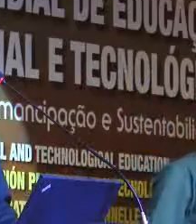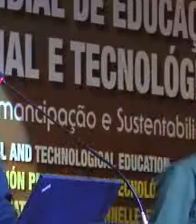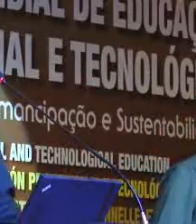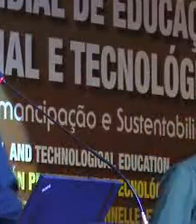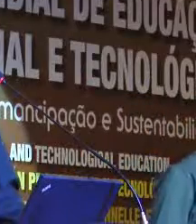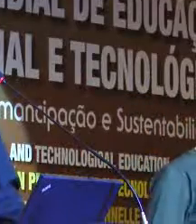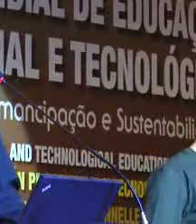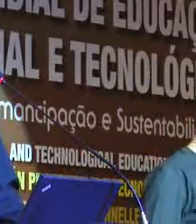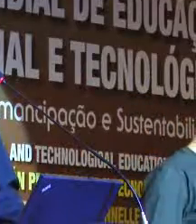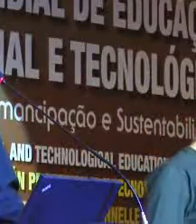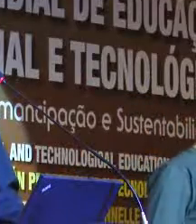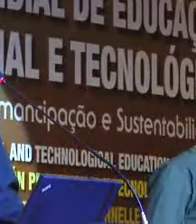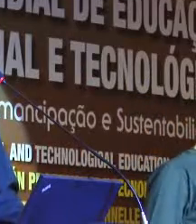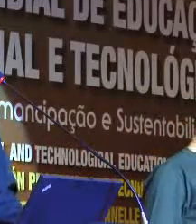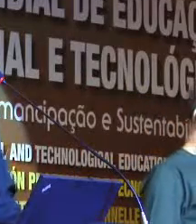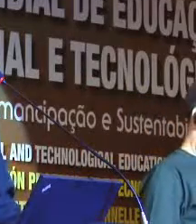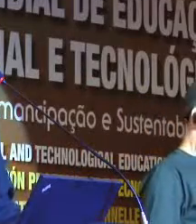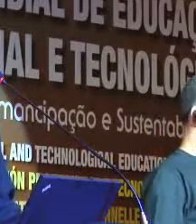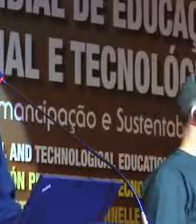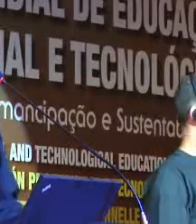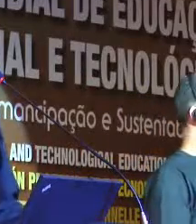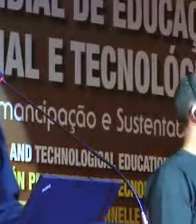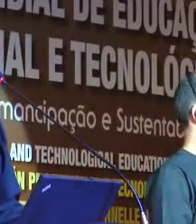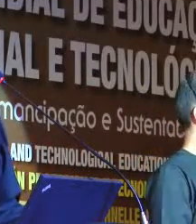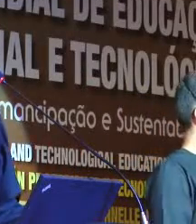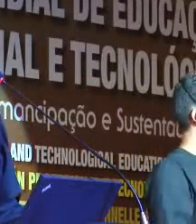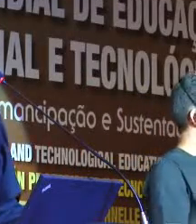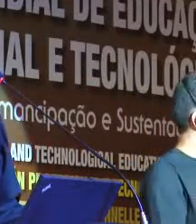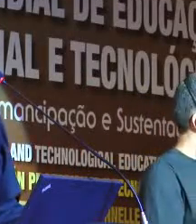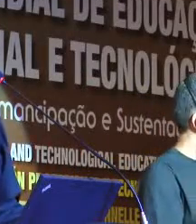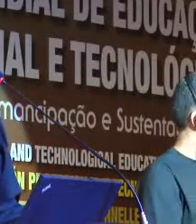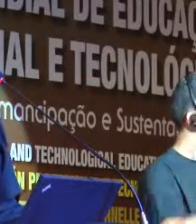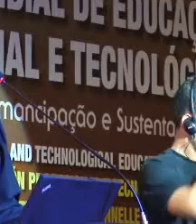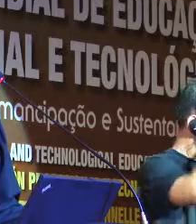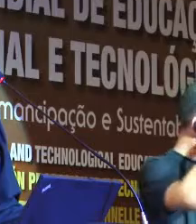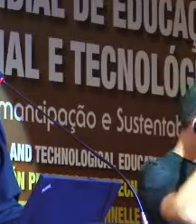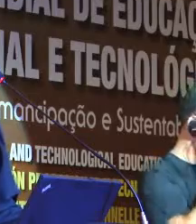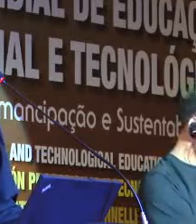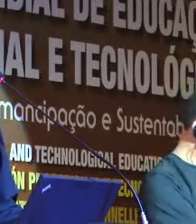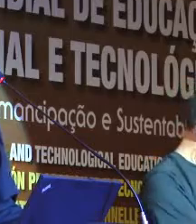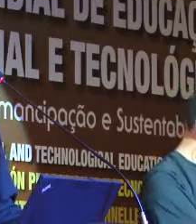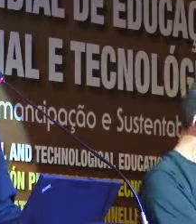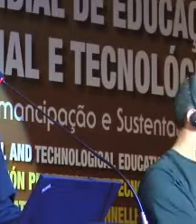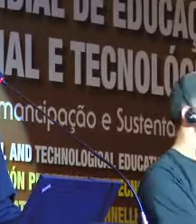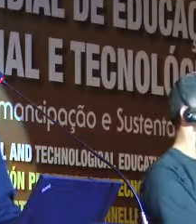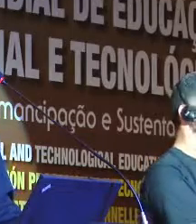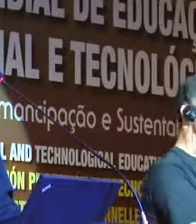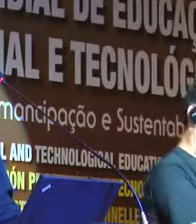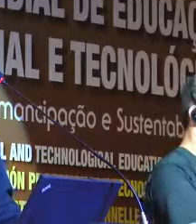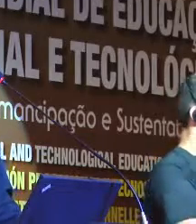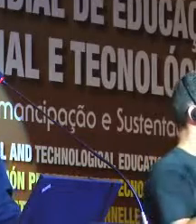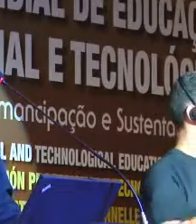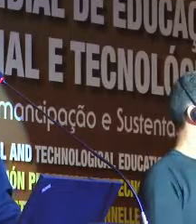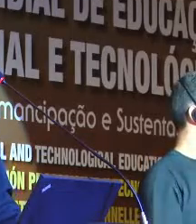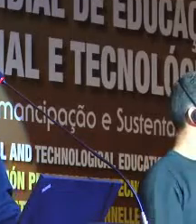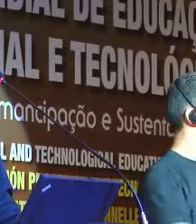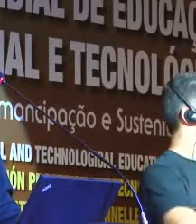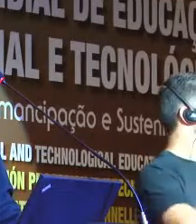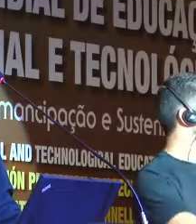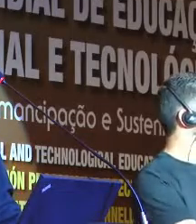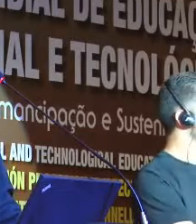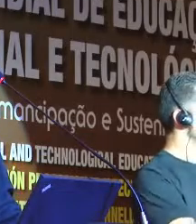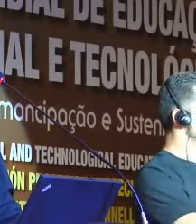the internet and can find the objectives of that, learn from information from the